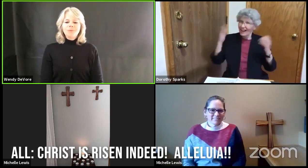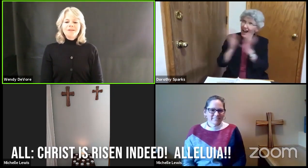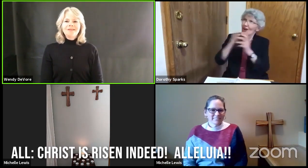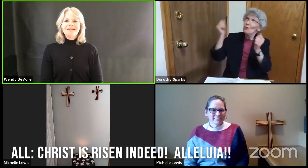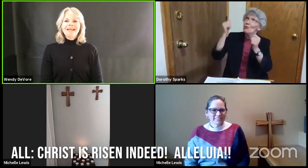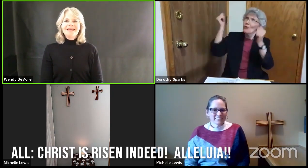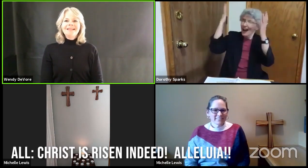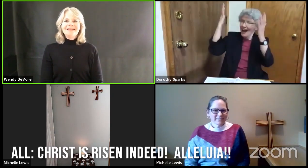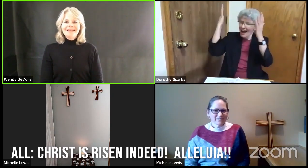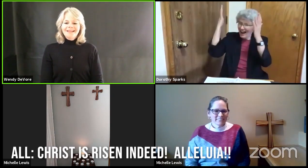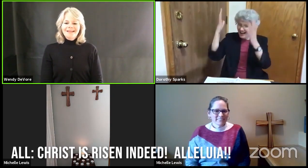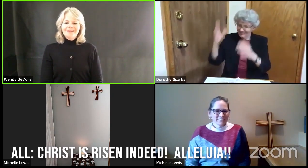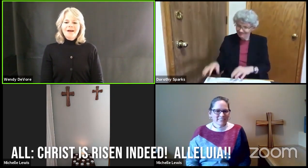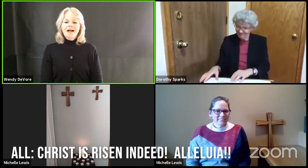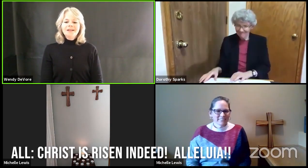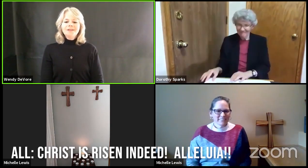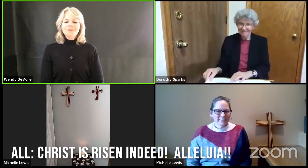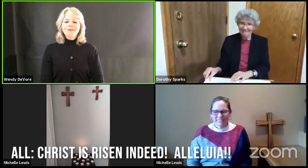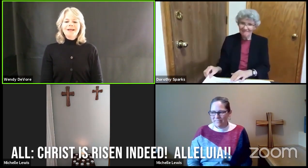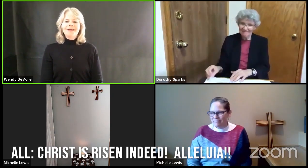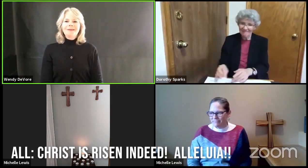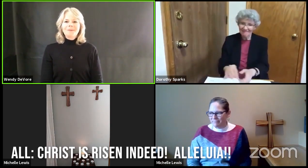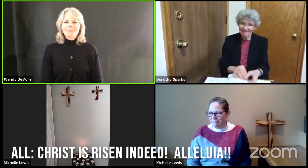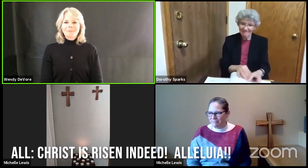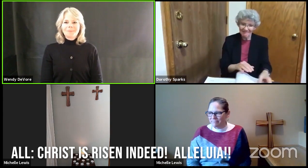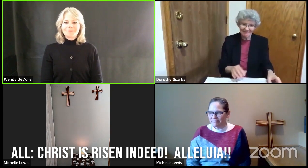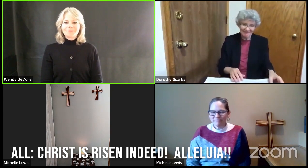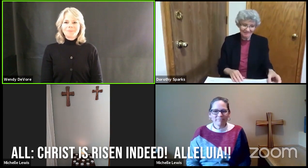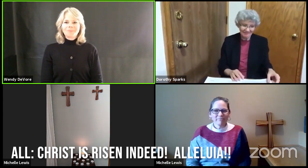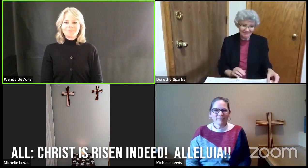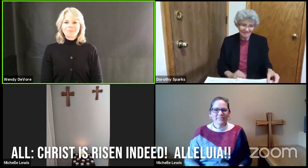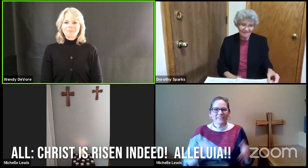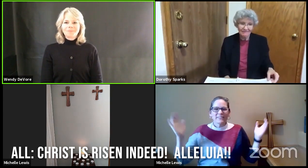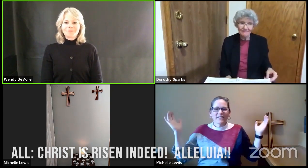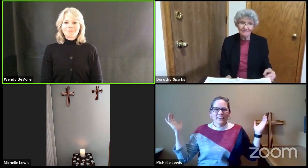Christ is risen indeed. Alleluia.